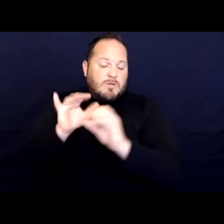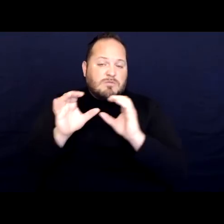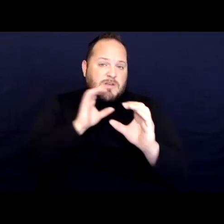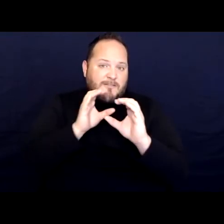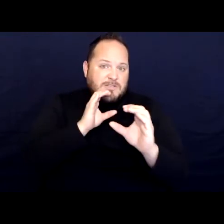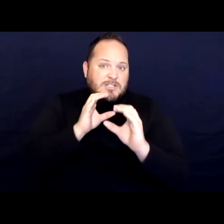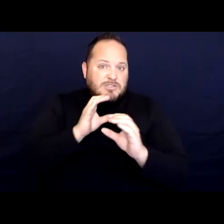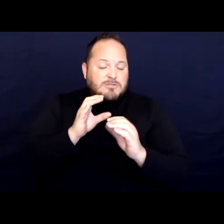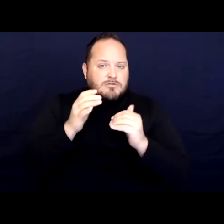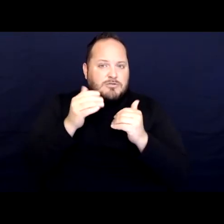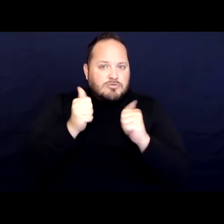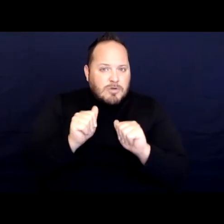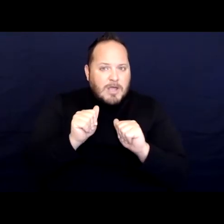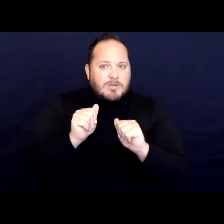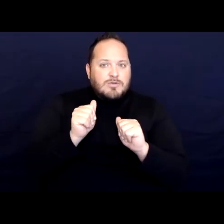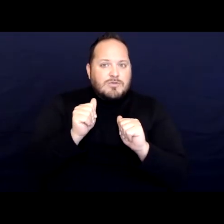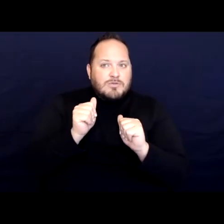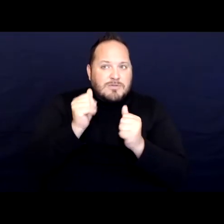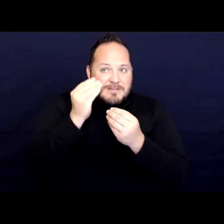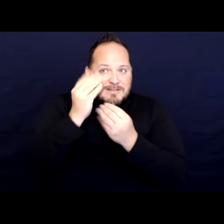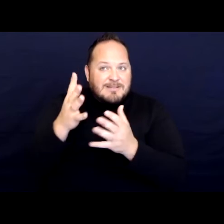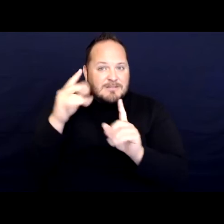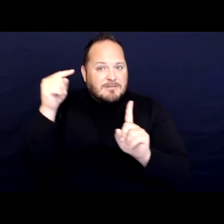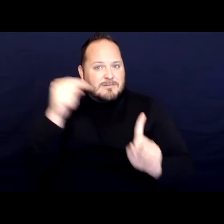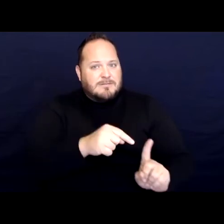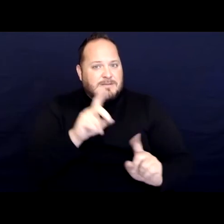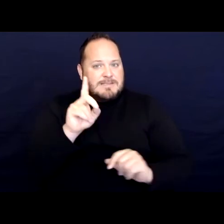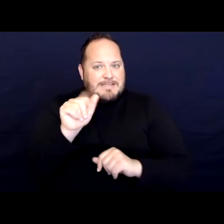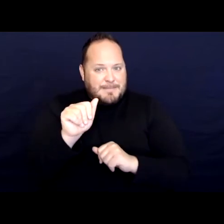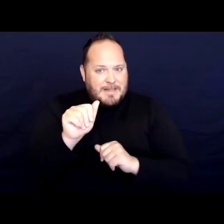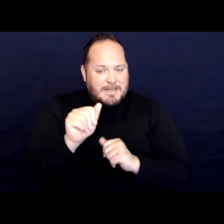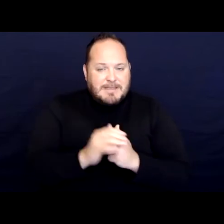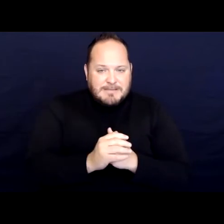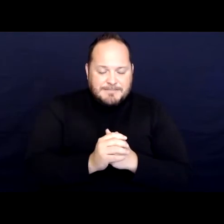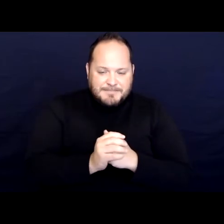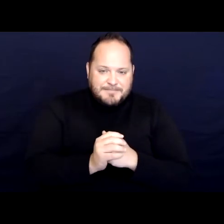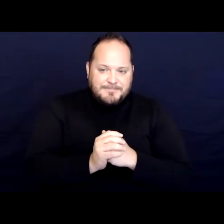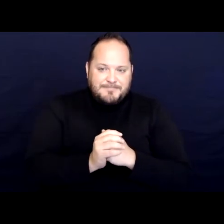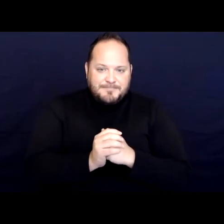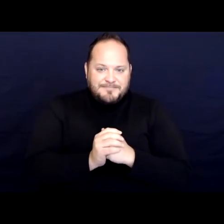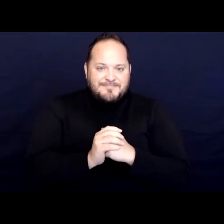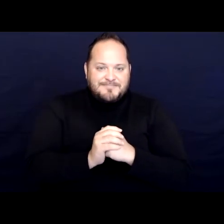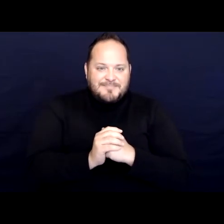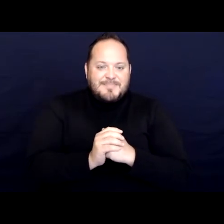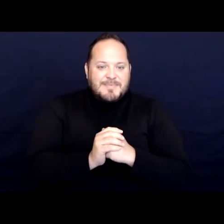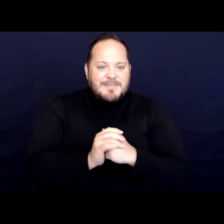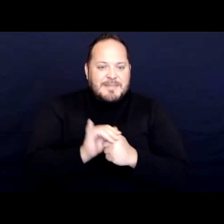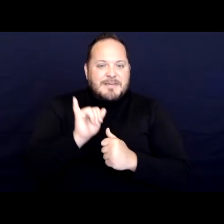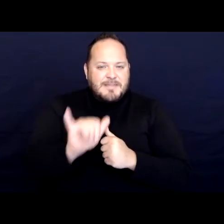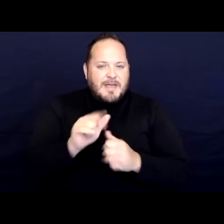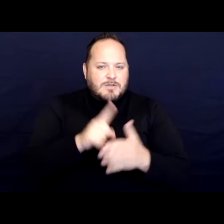to put it in the context of disability. Um, so that's sort of what we